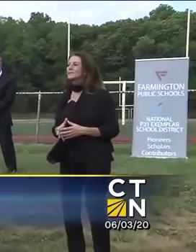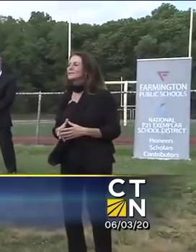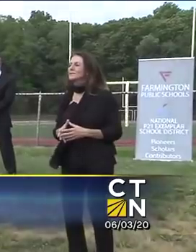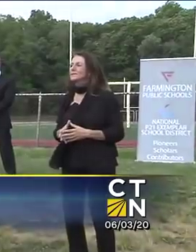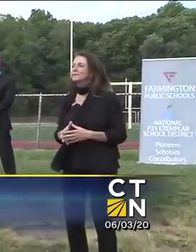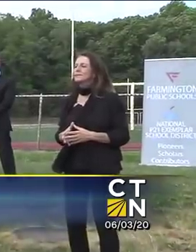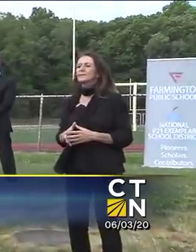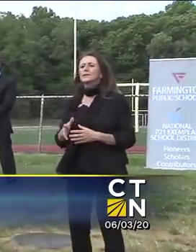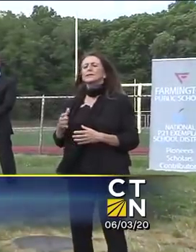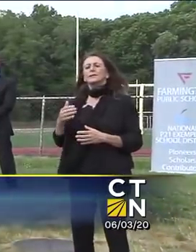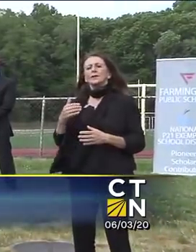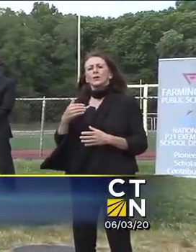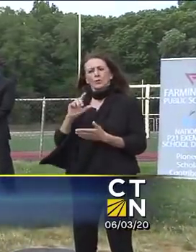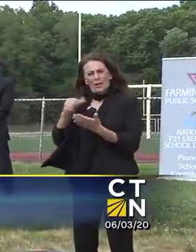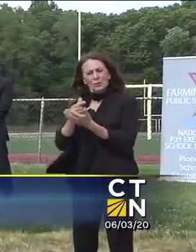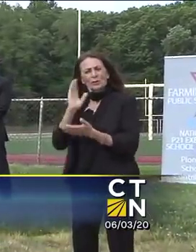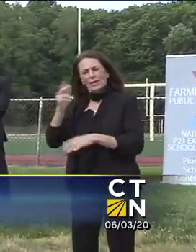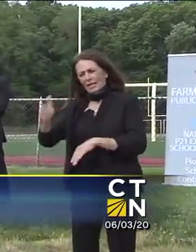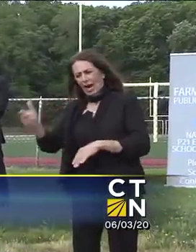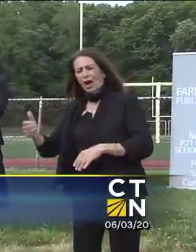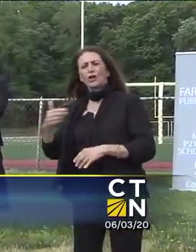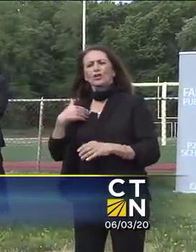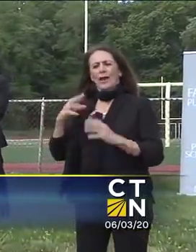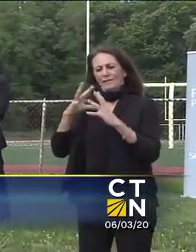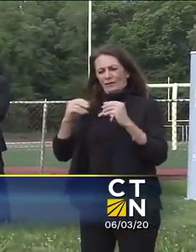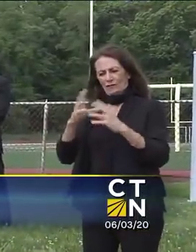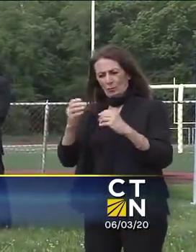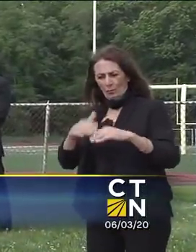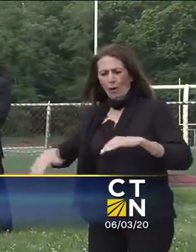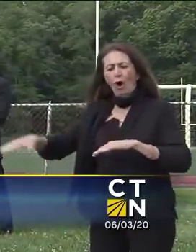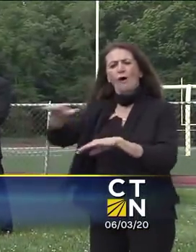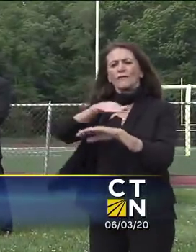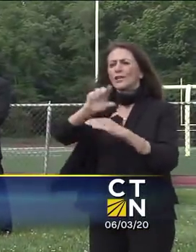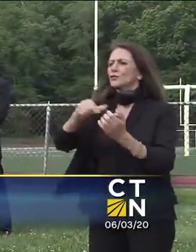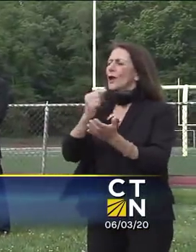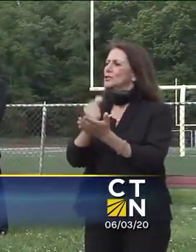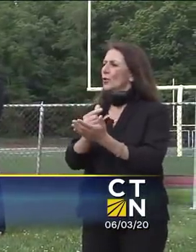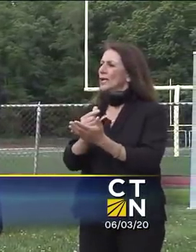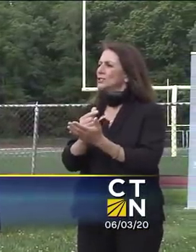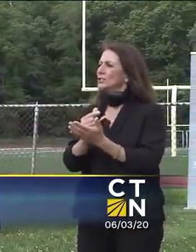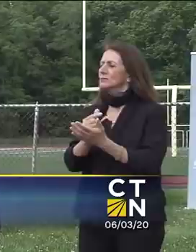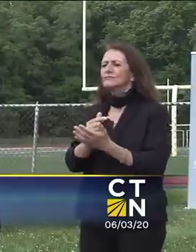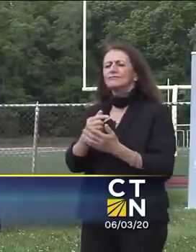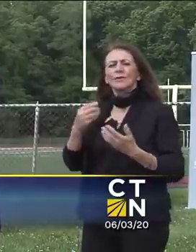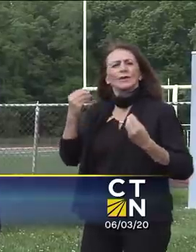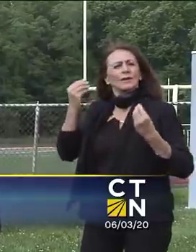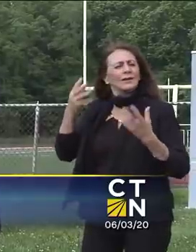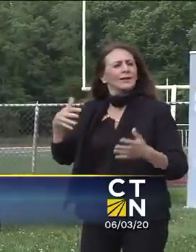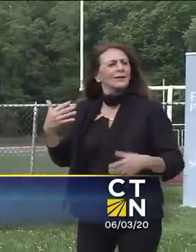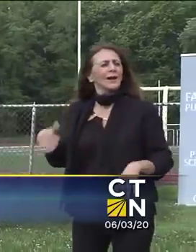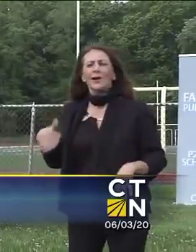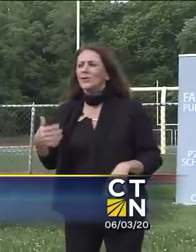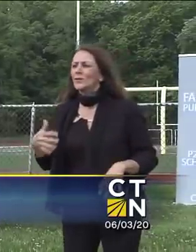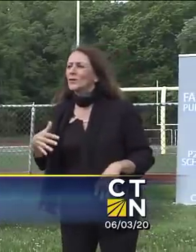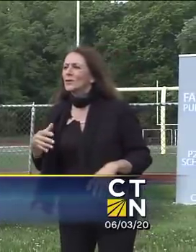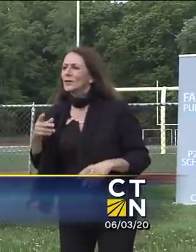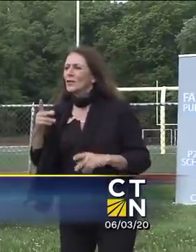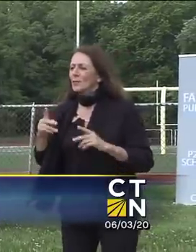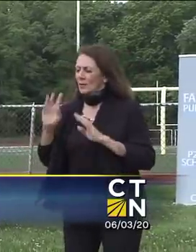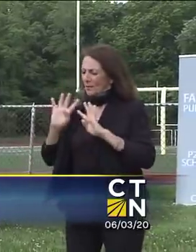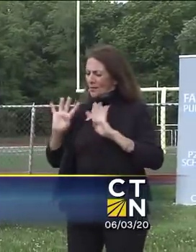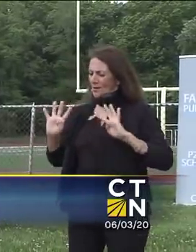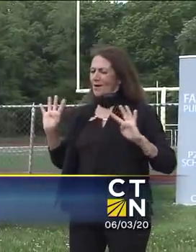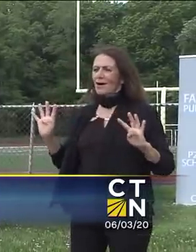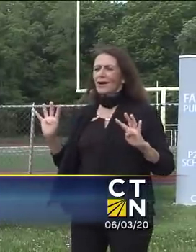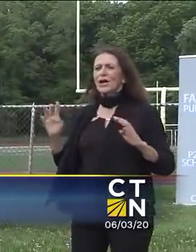car graduation, you got a football field graduation, and I love the fact that the people behind us are